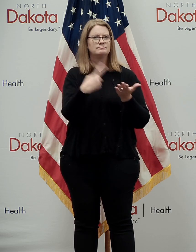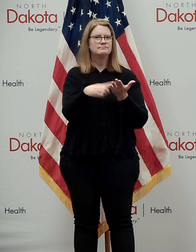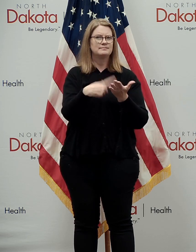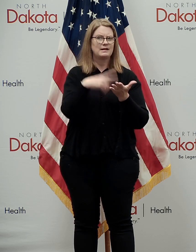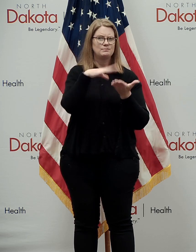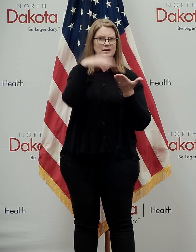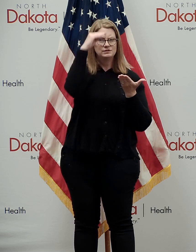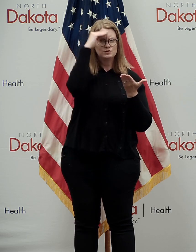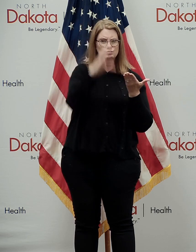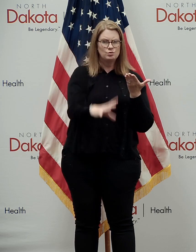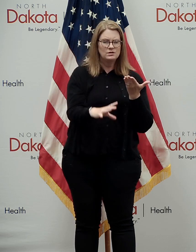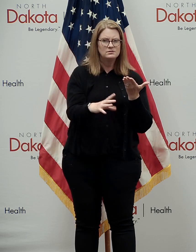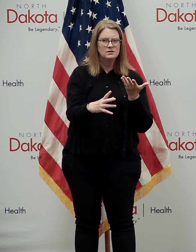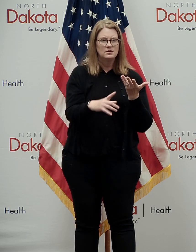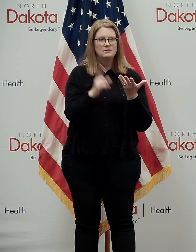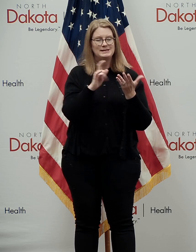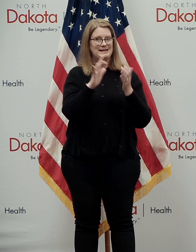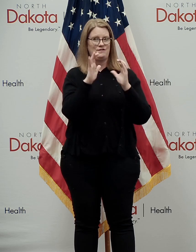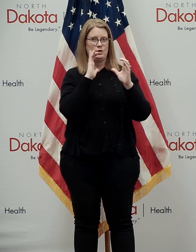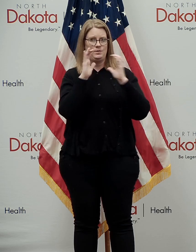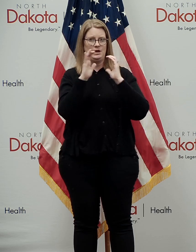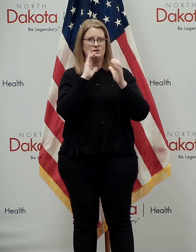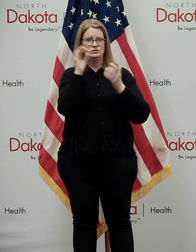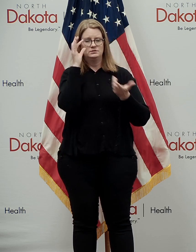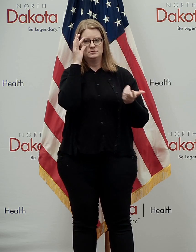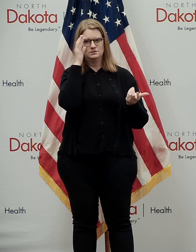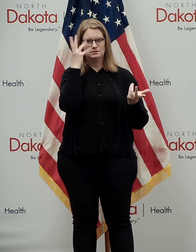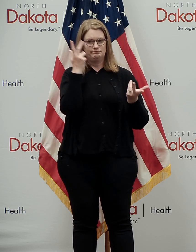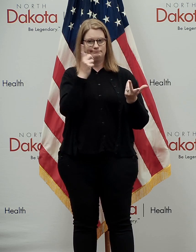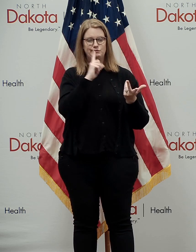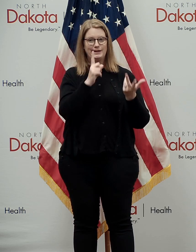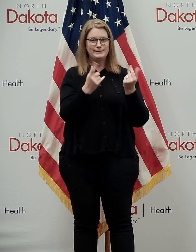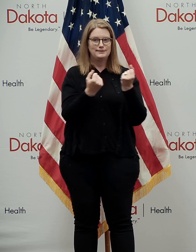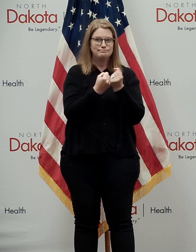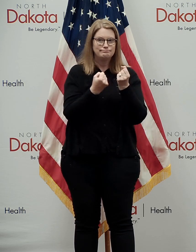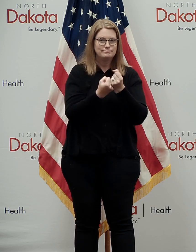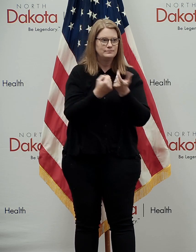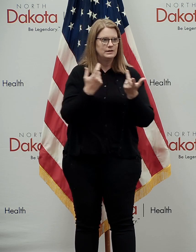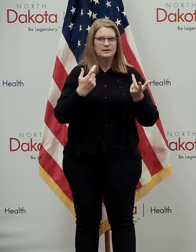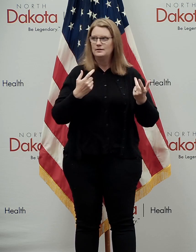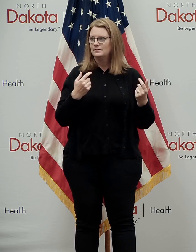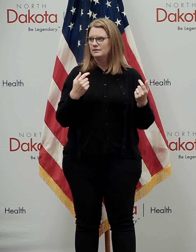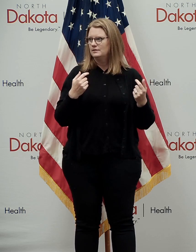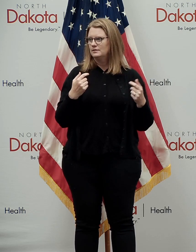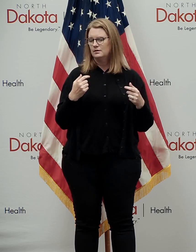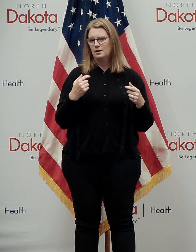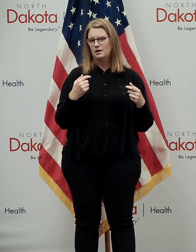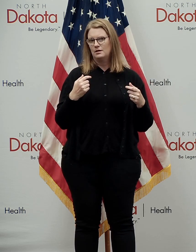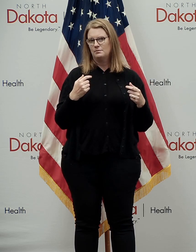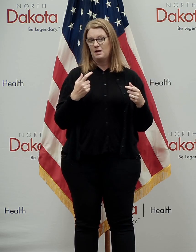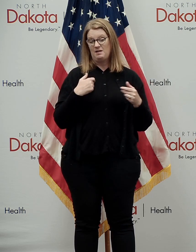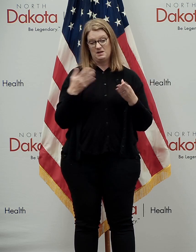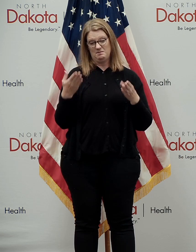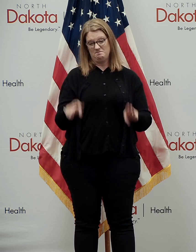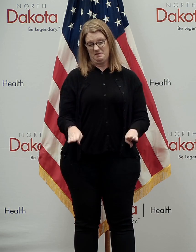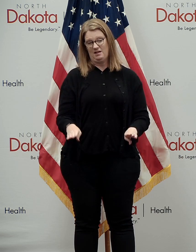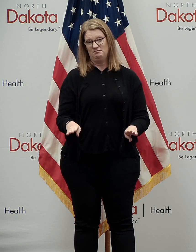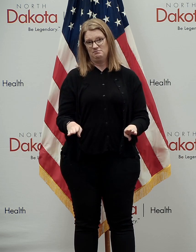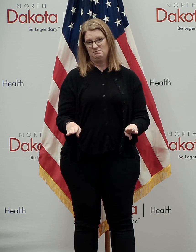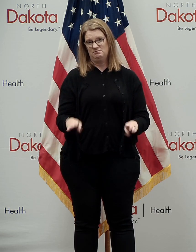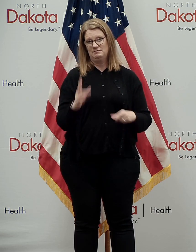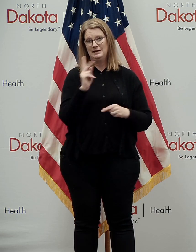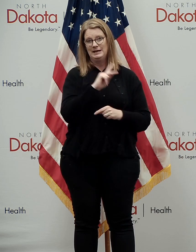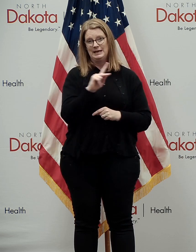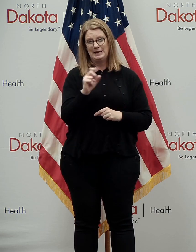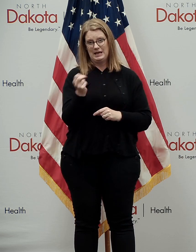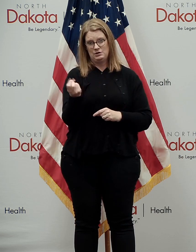You have to have a communication campaign, because I'm going to take a wager that most K-12 students are